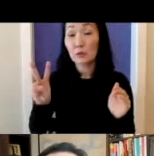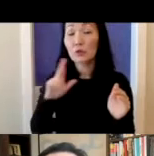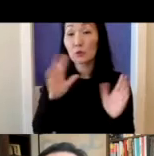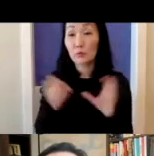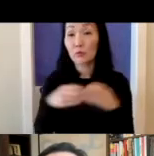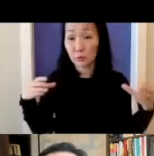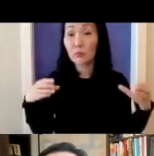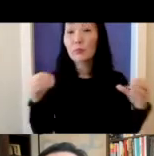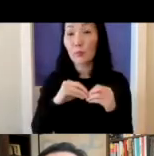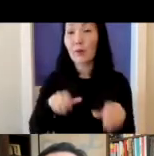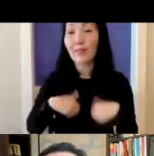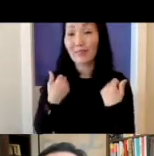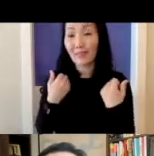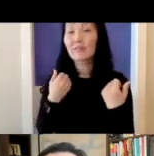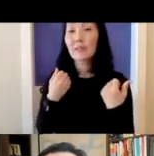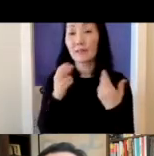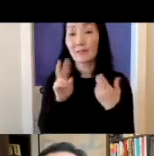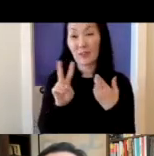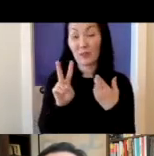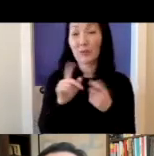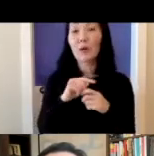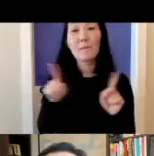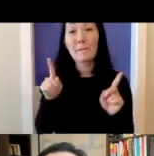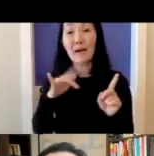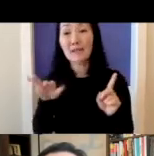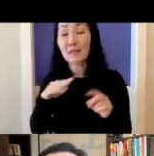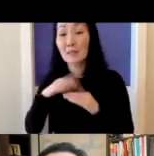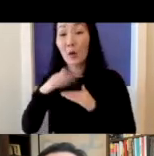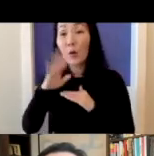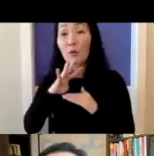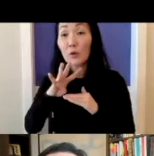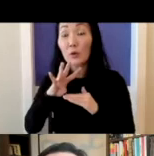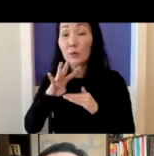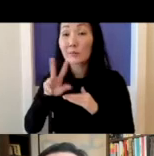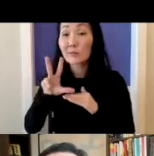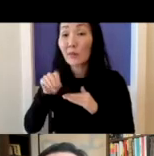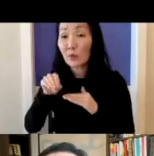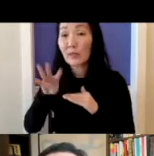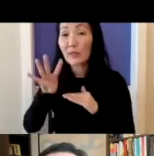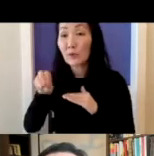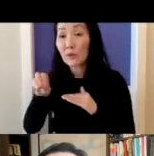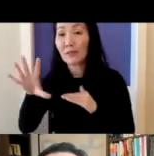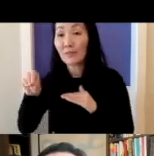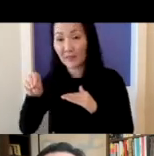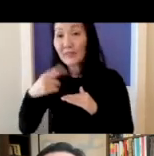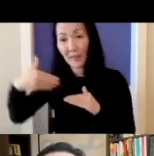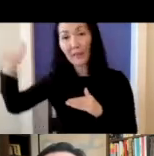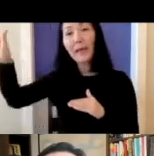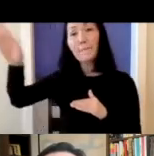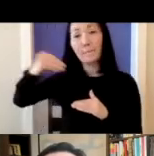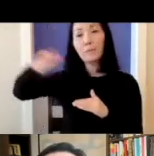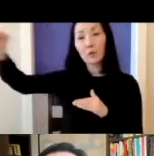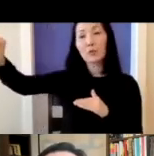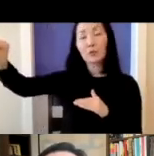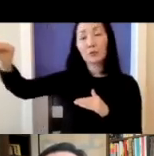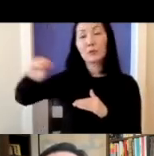lose people from their late 30s to their early 50s. And also consequently, the children that